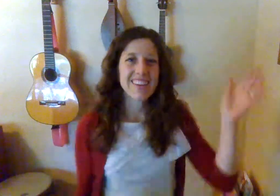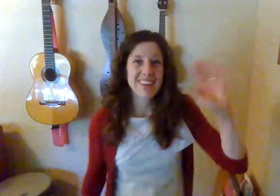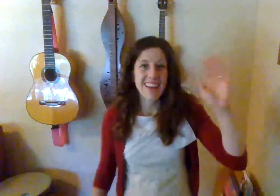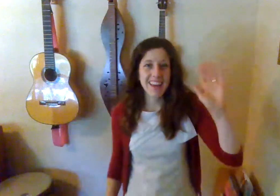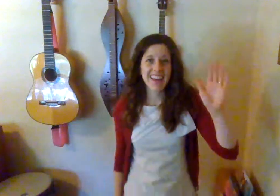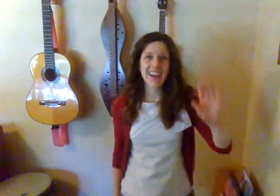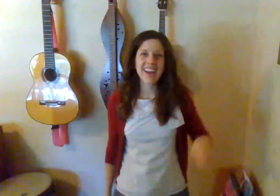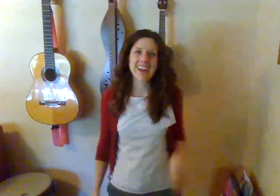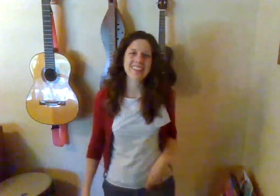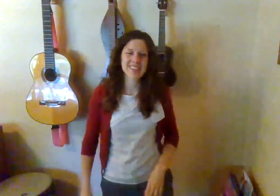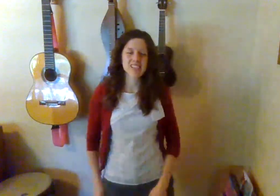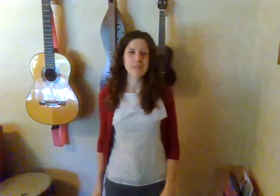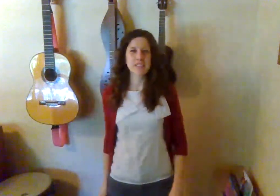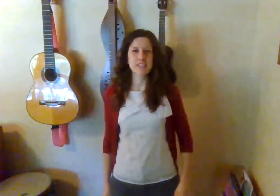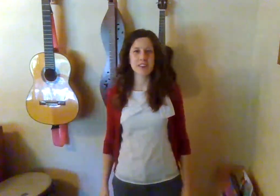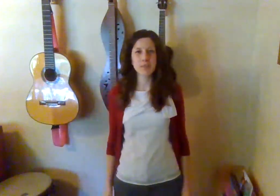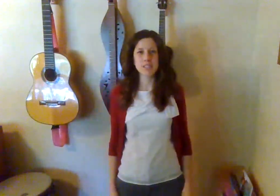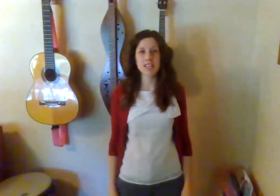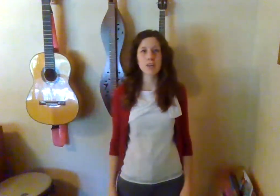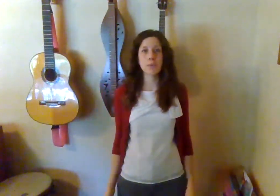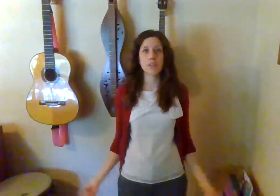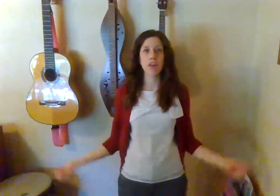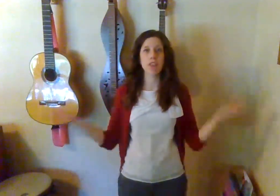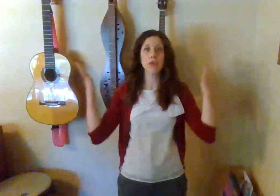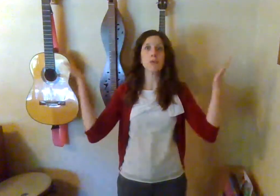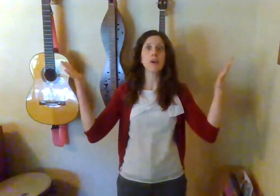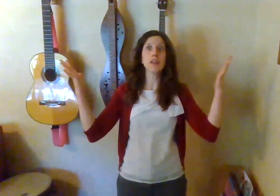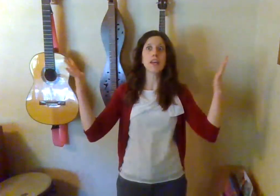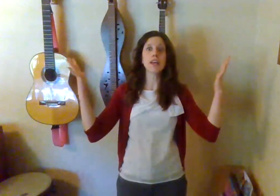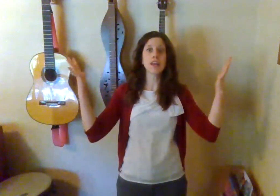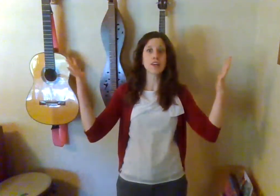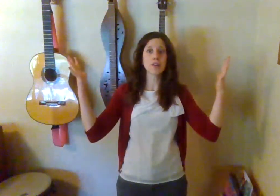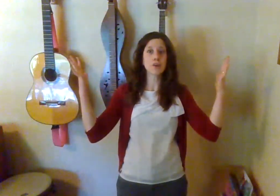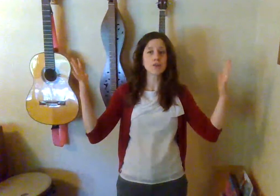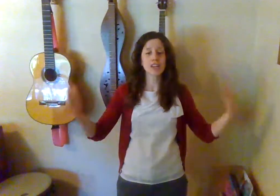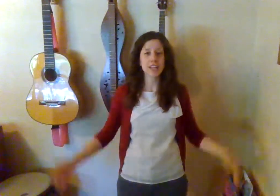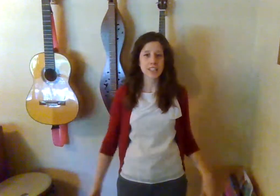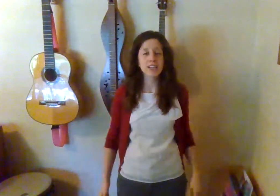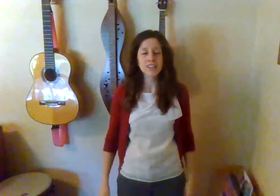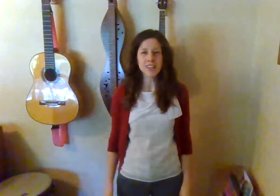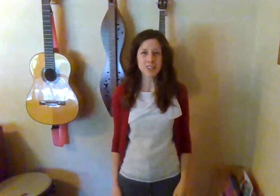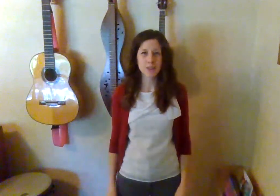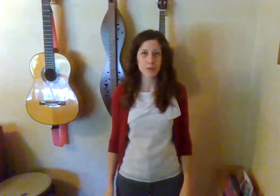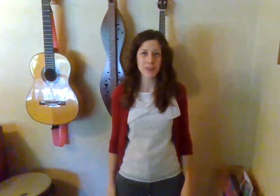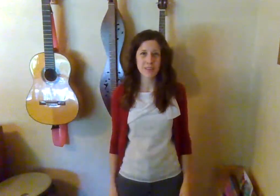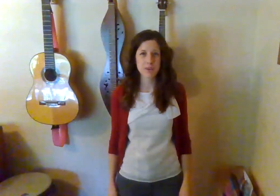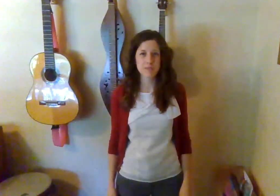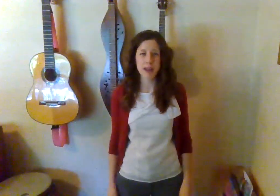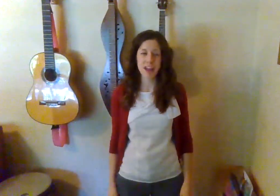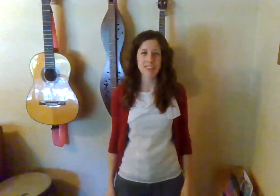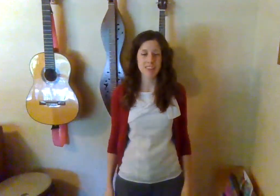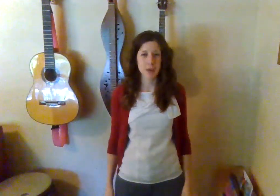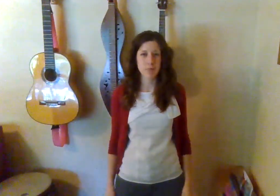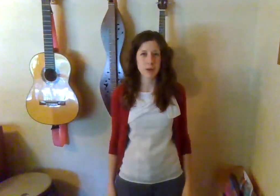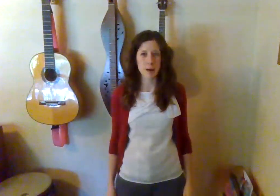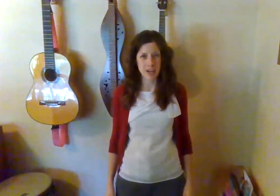Hey, hey, this is Mrs. Phelps here with the thrilling conclusion to the Rhythm of Math Number Body